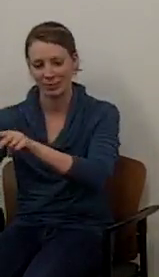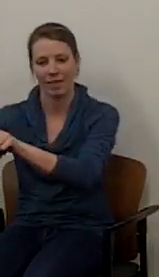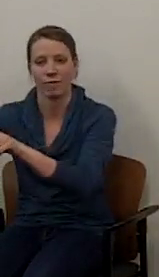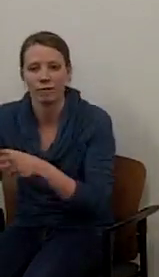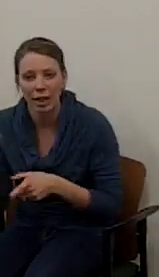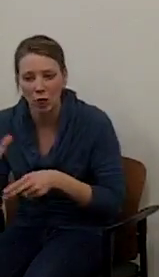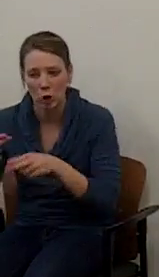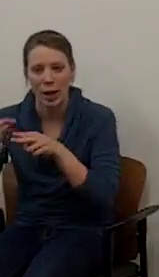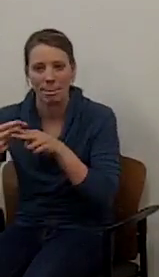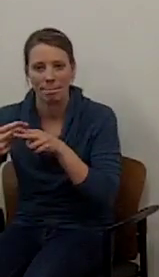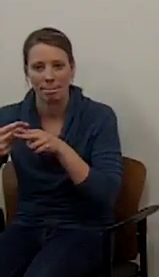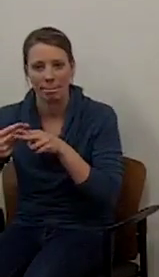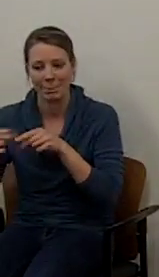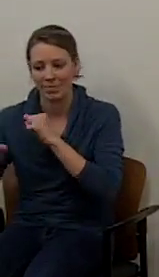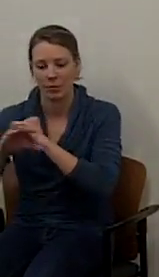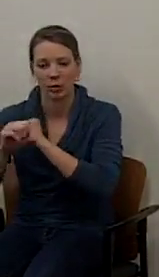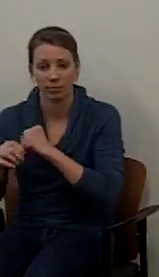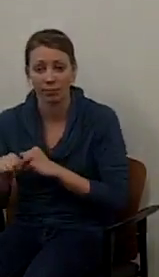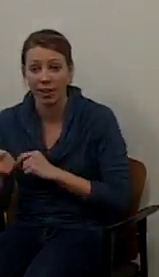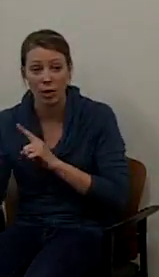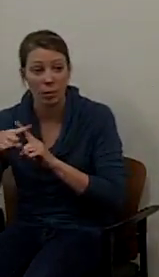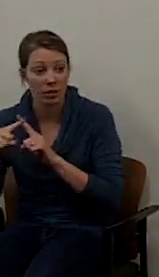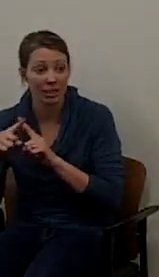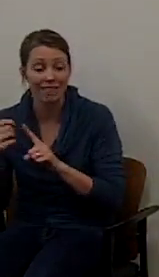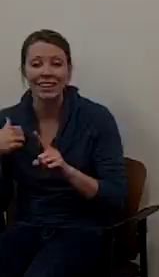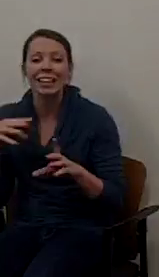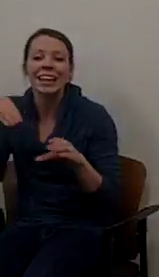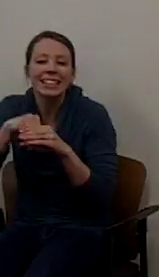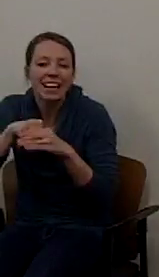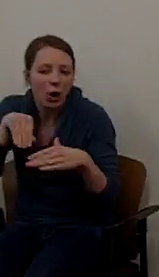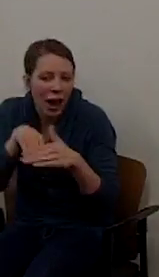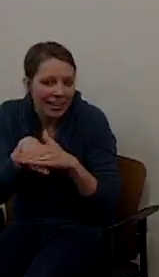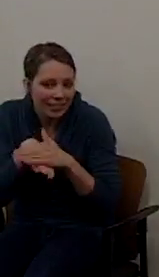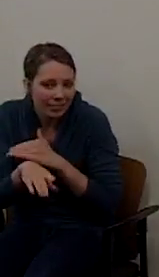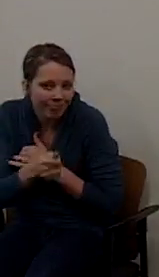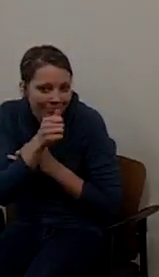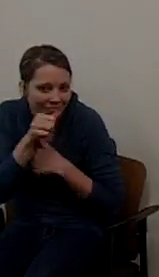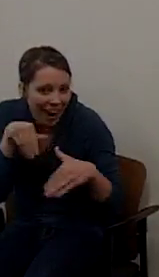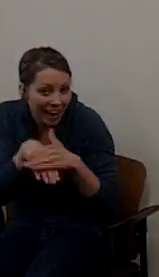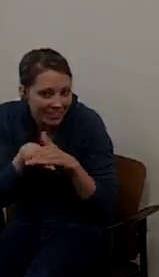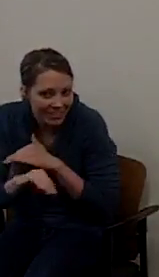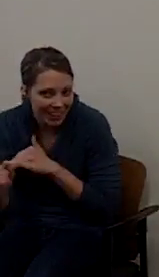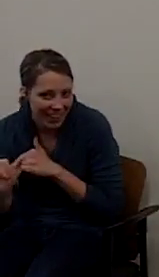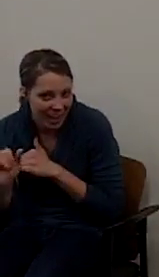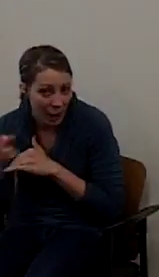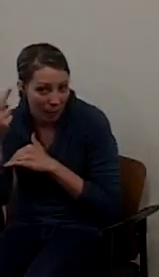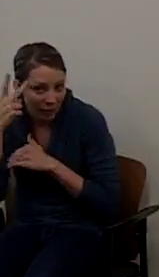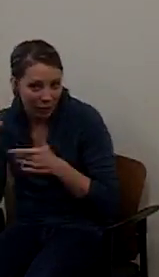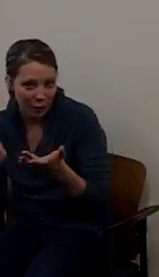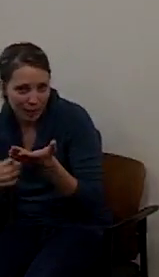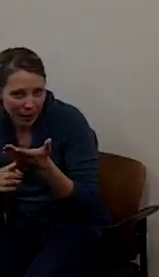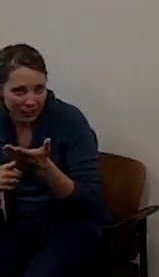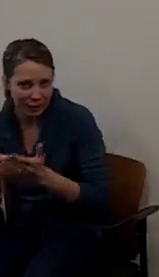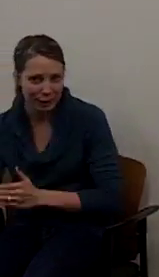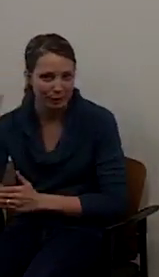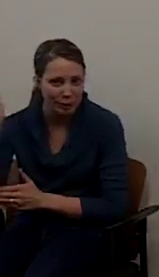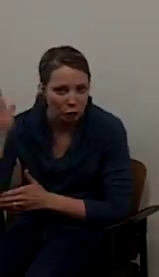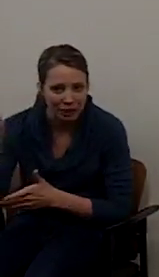there. Another unique perk is insider access. They get press passes to events like political debates, speeches,